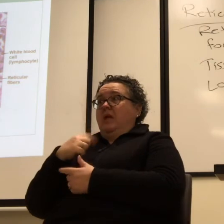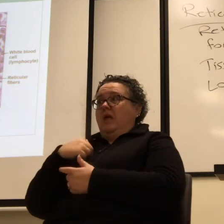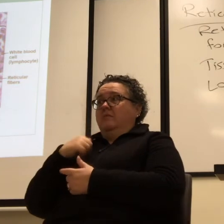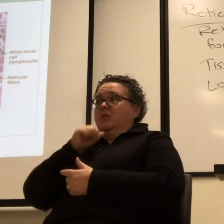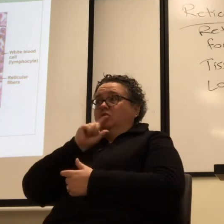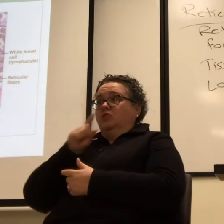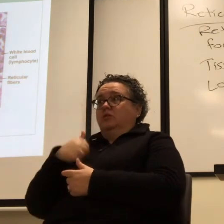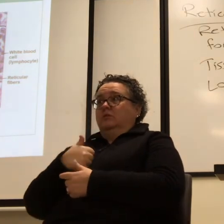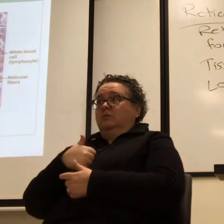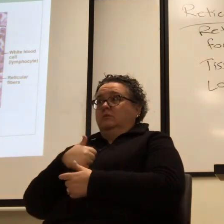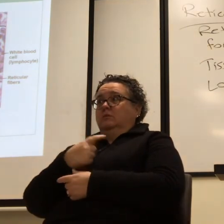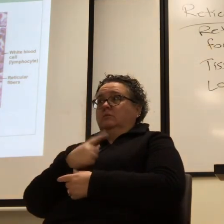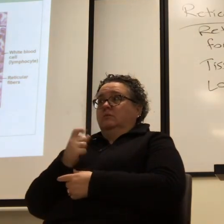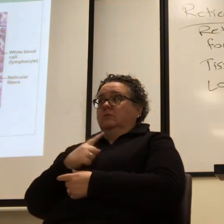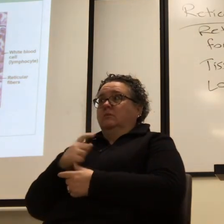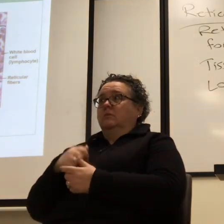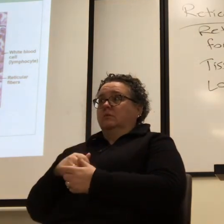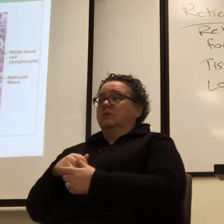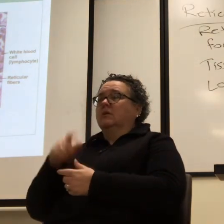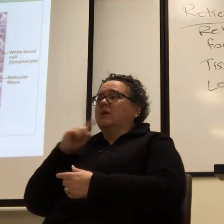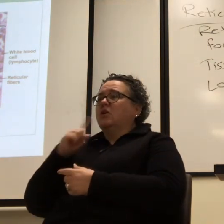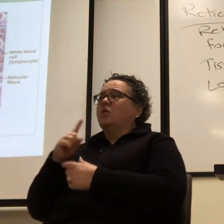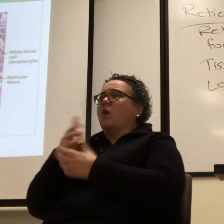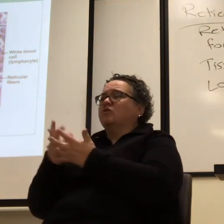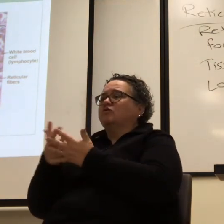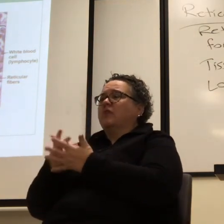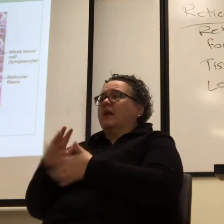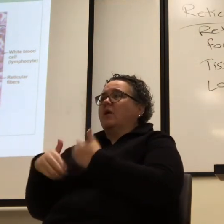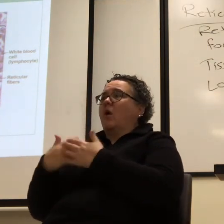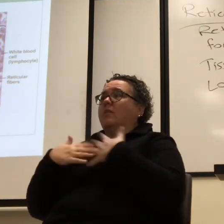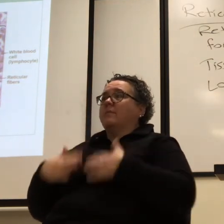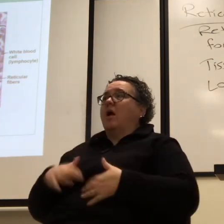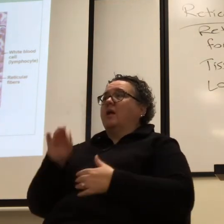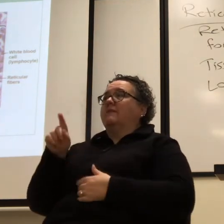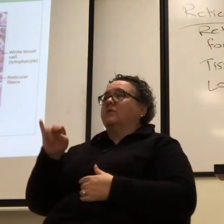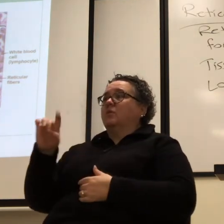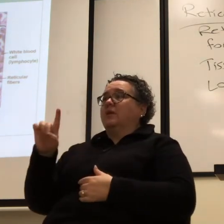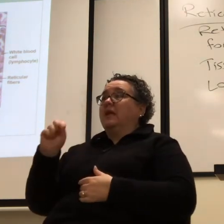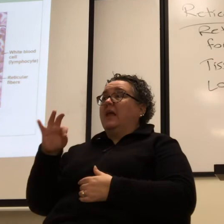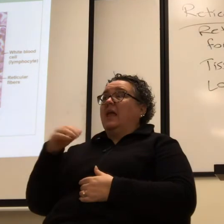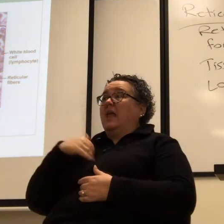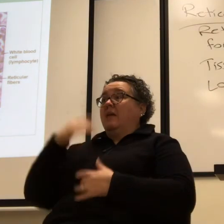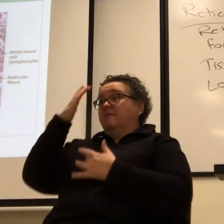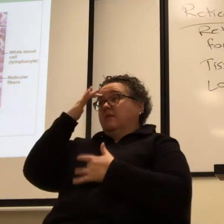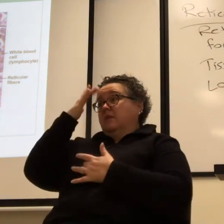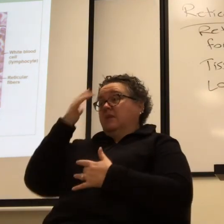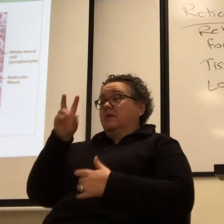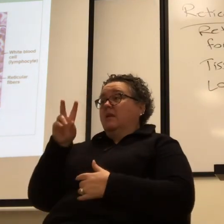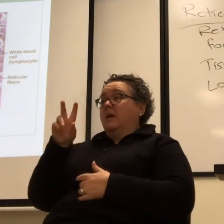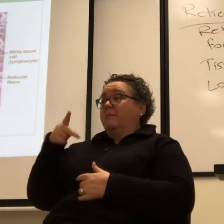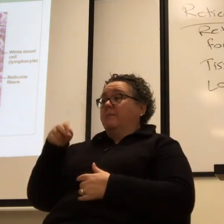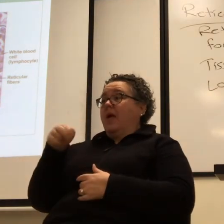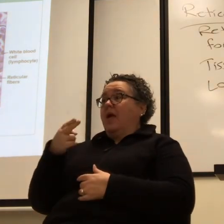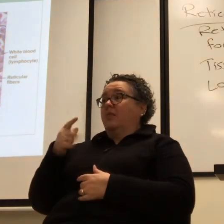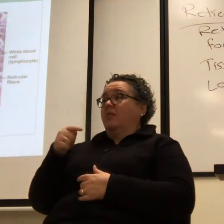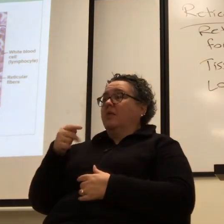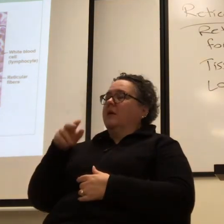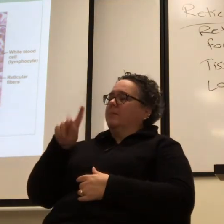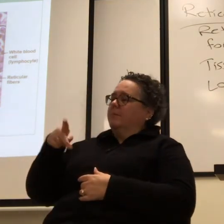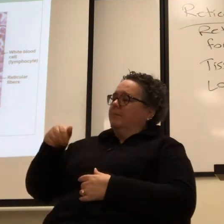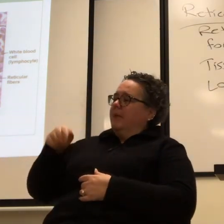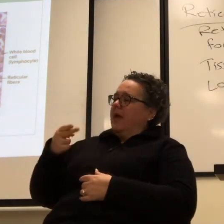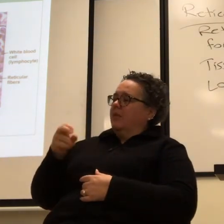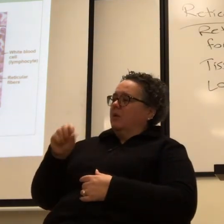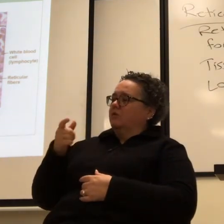you're straining all of the body fluids through that structure. If there's a pathogen, you slow the flow of the